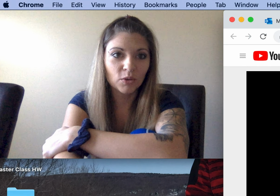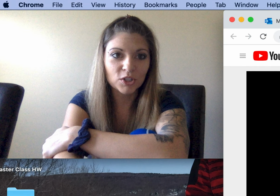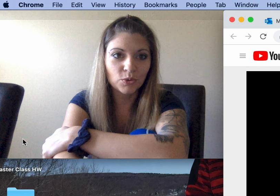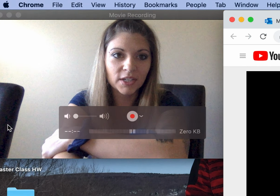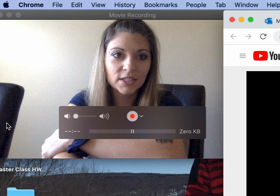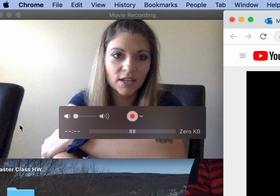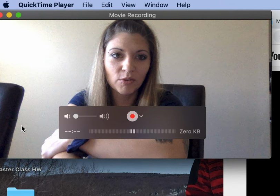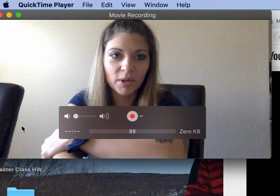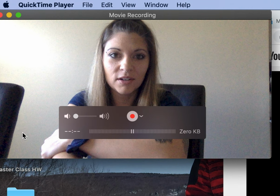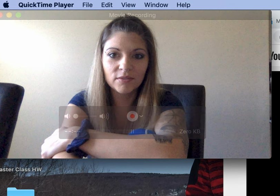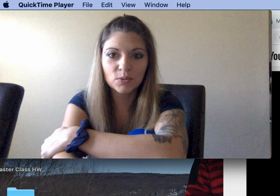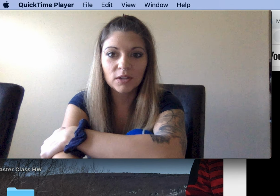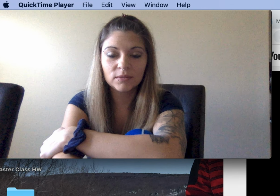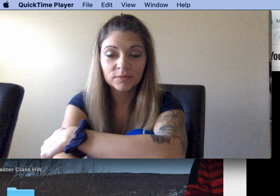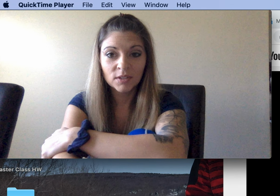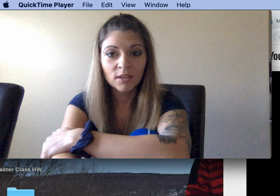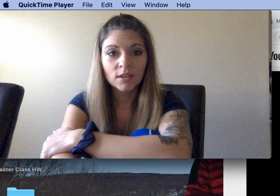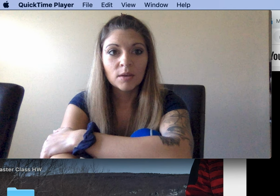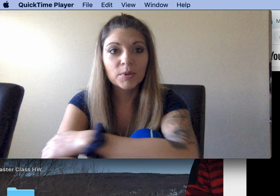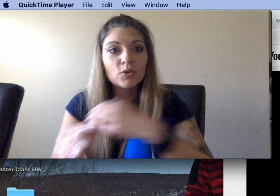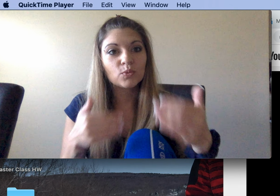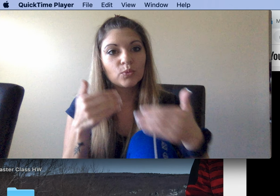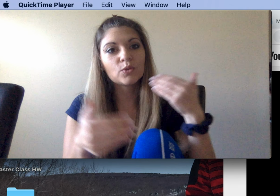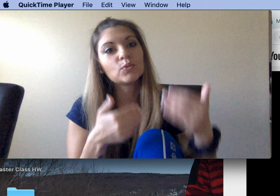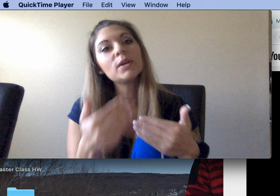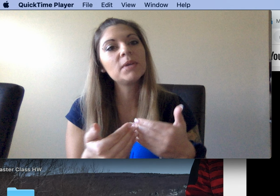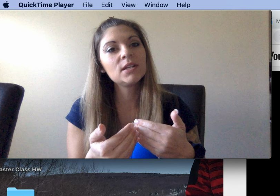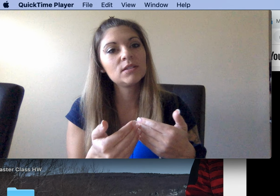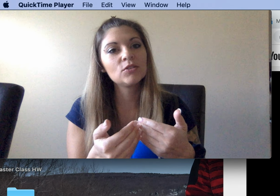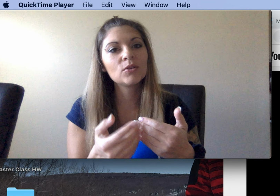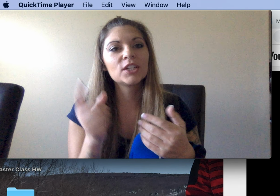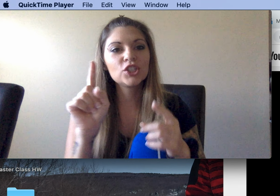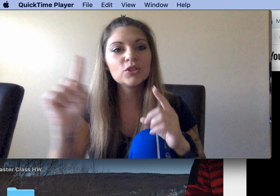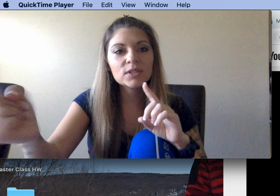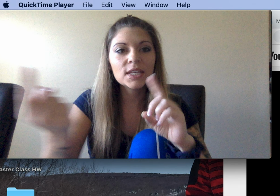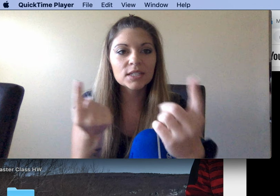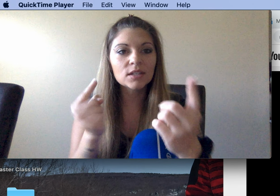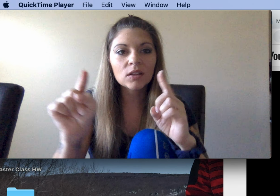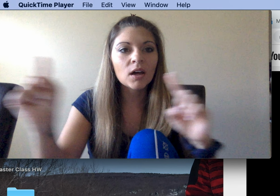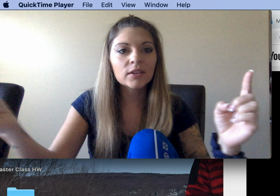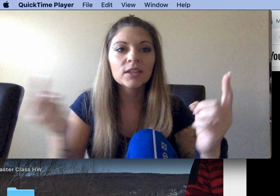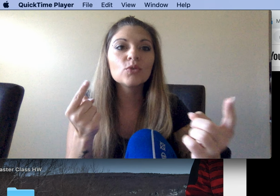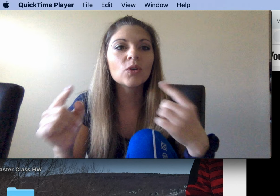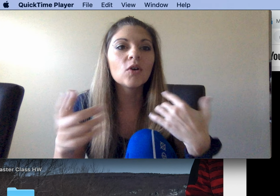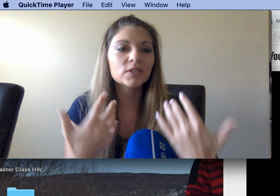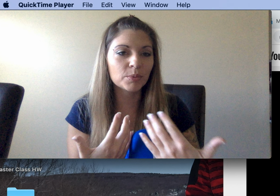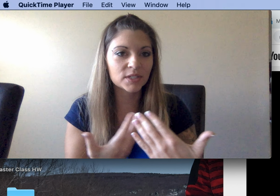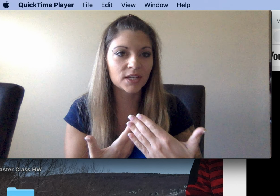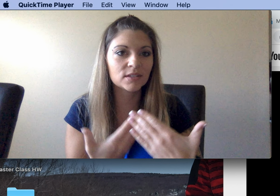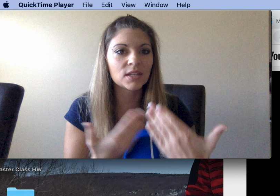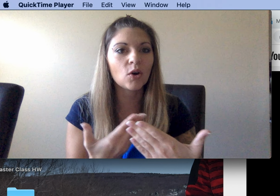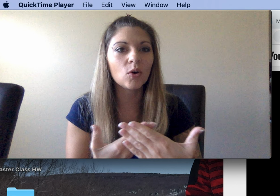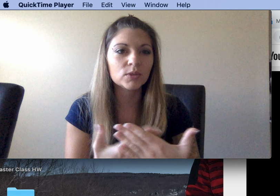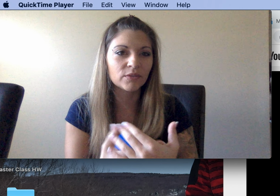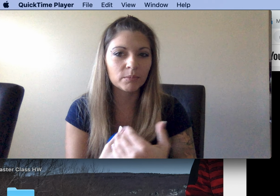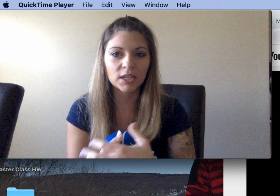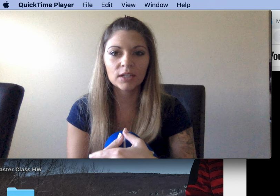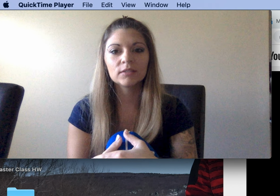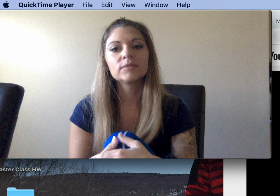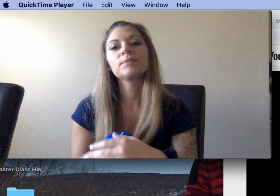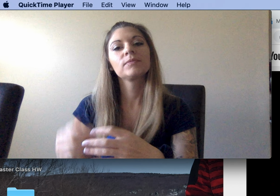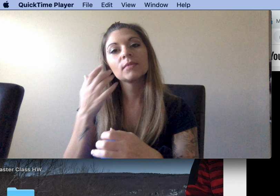We're not going to watch the whole thing. It's kind of repetitive as well. But those repeats, you know, like she used this a lot. Like those are all separate signs because they all hold